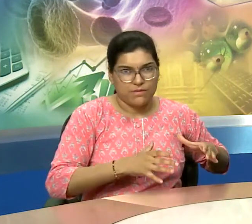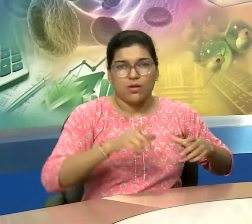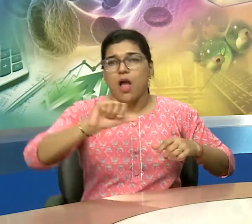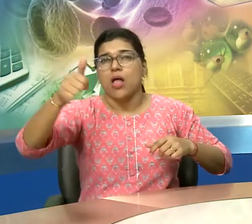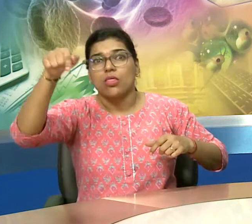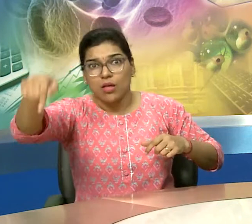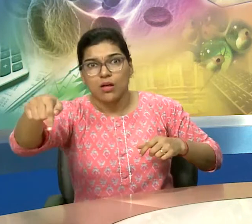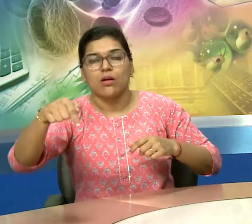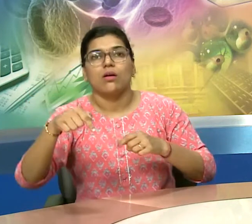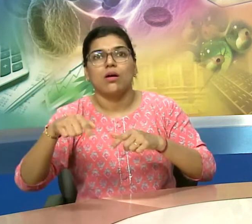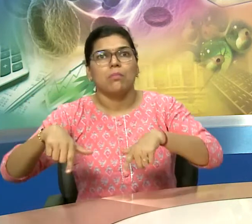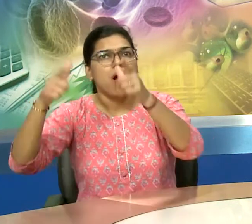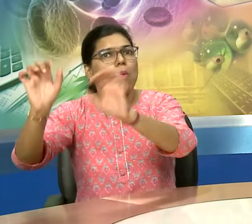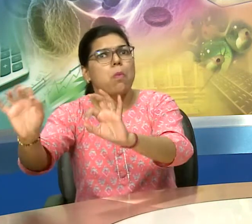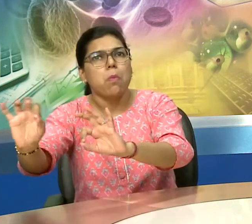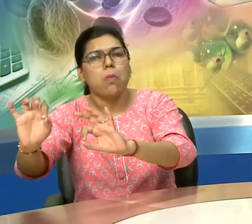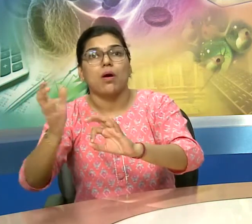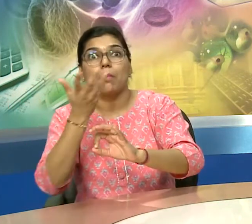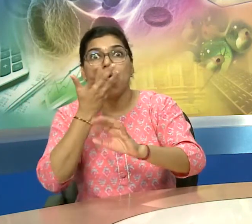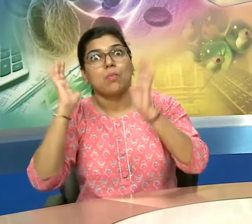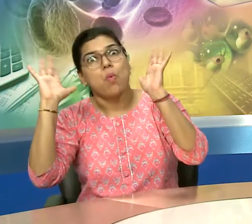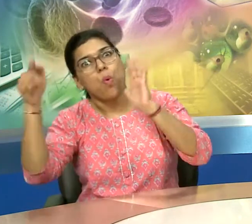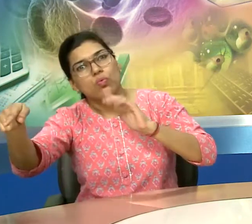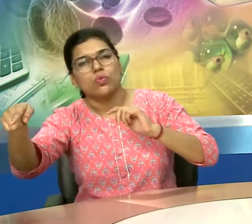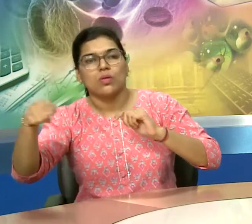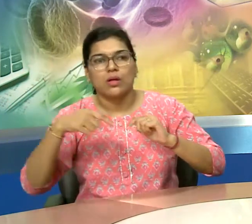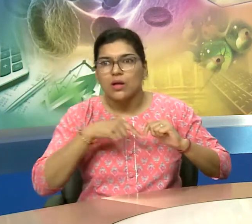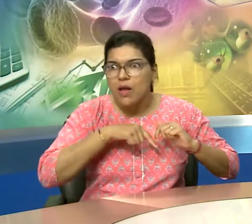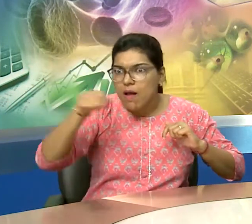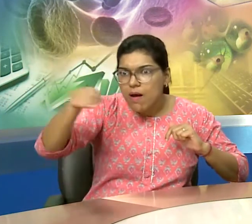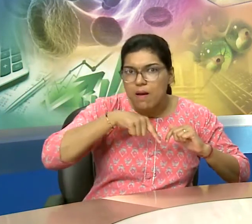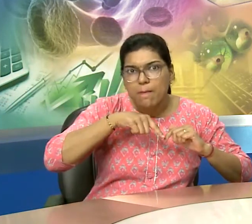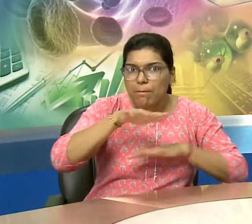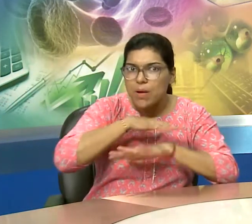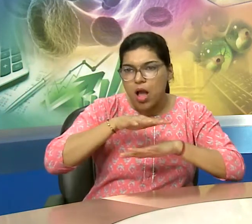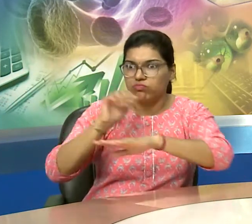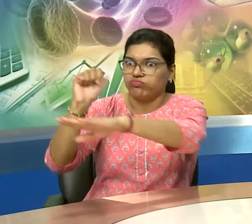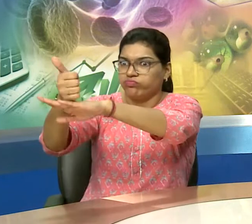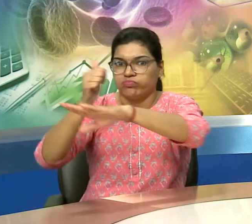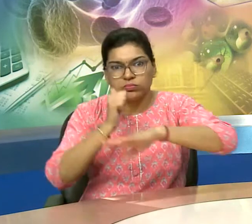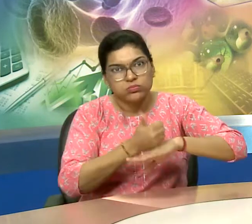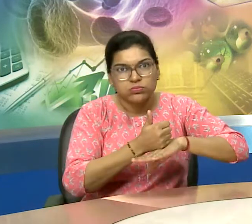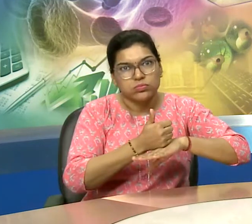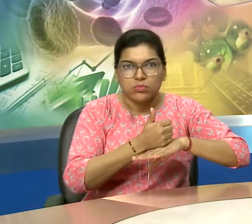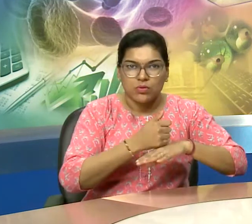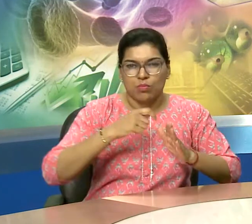For this, elaborate network of transport is required to fulfill the growing needs of